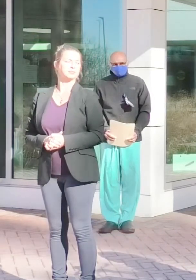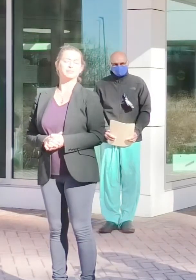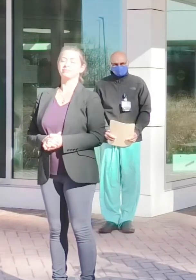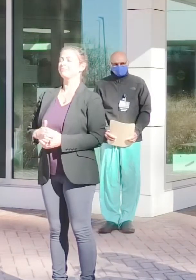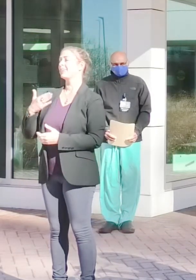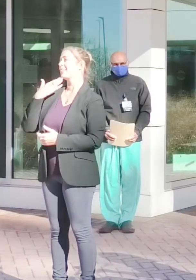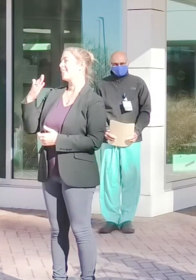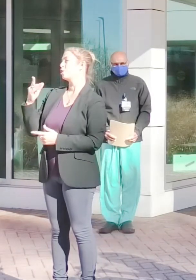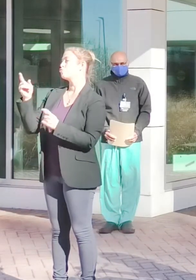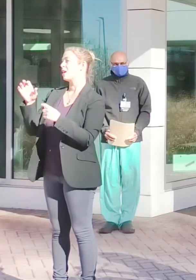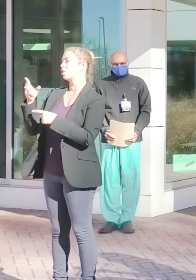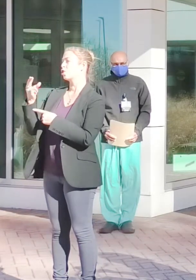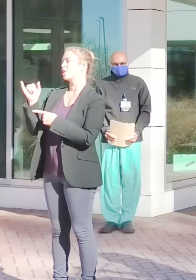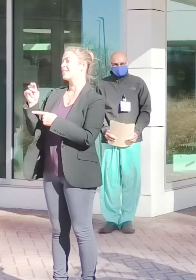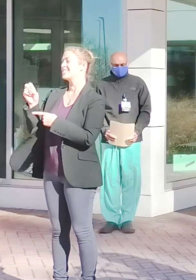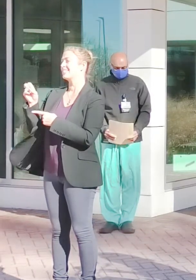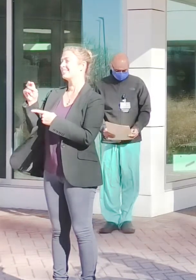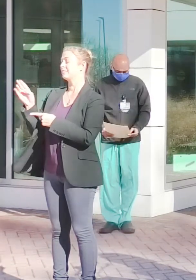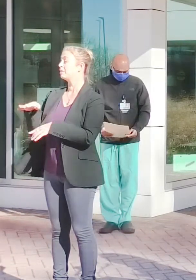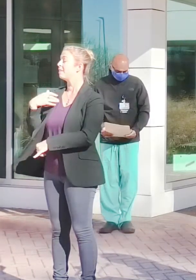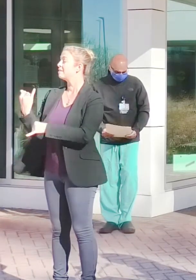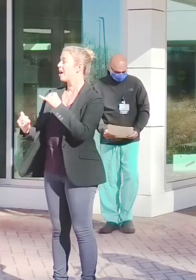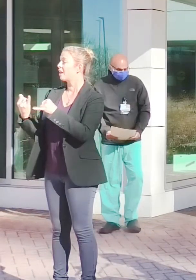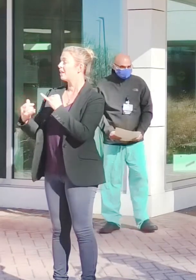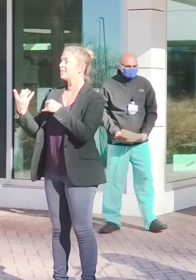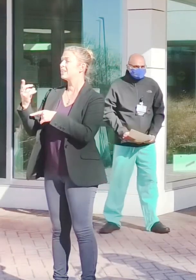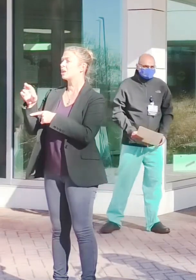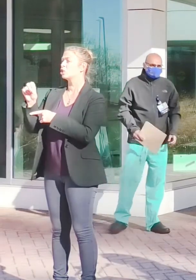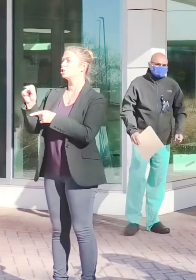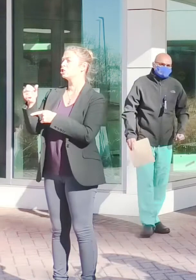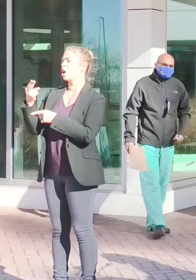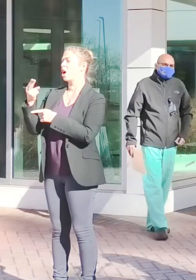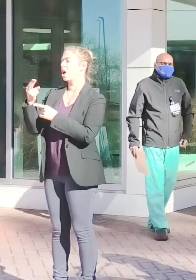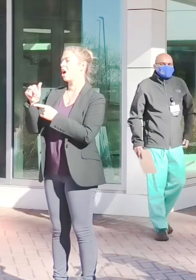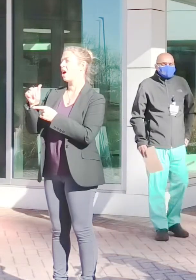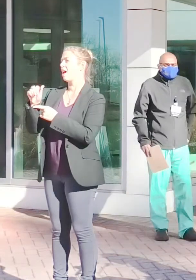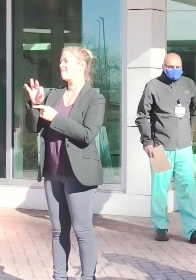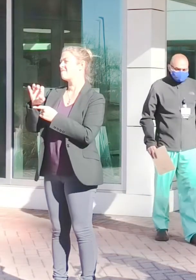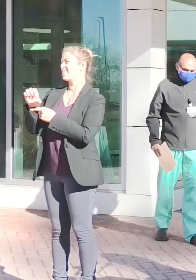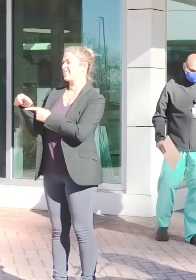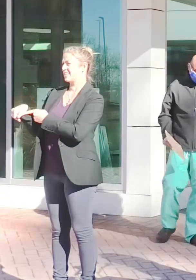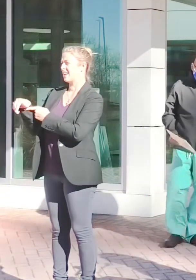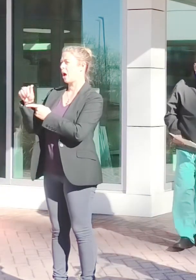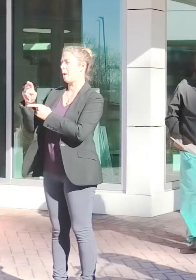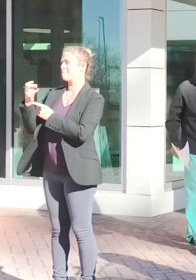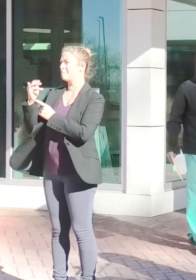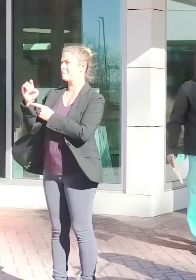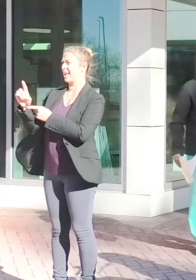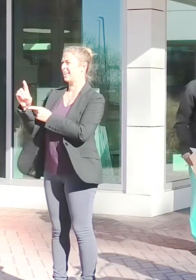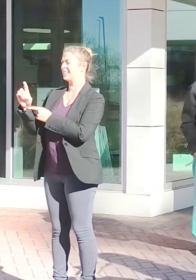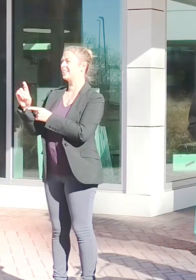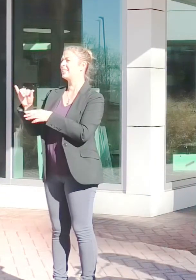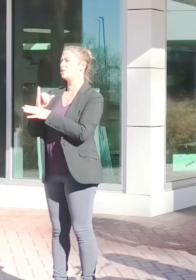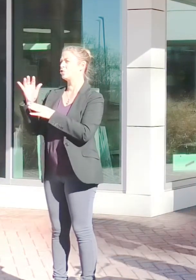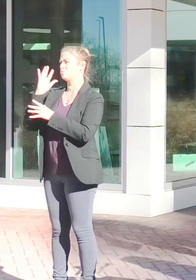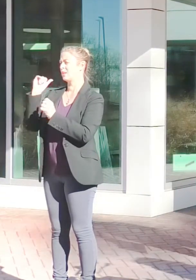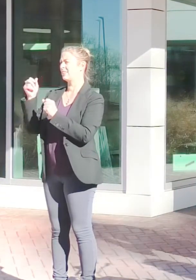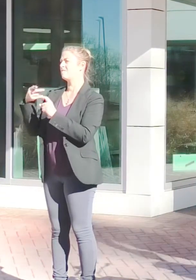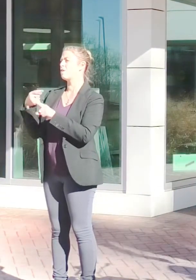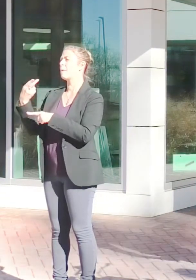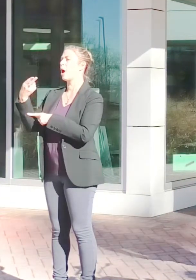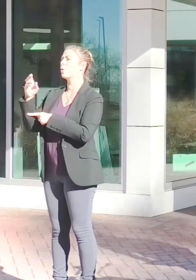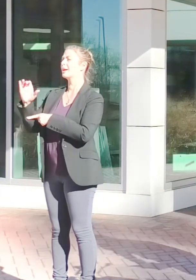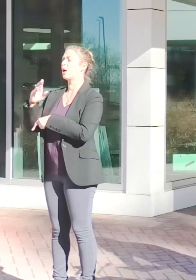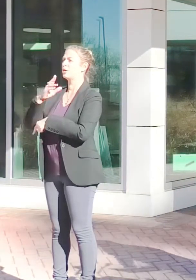Thank you, Director Hinson. And finally, Dr. Shafiq Ahmed, Interim President from the Howard County General Hospital.